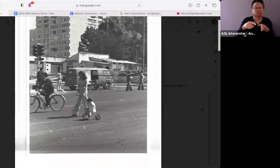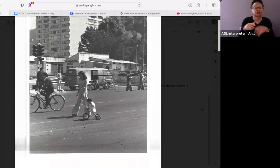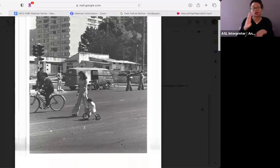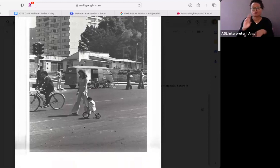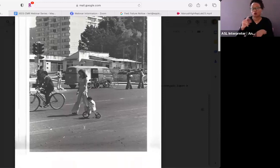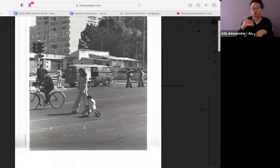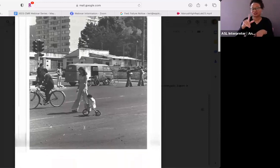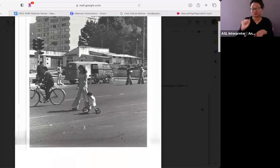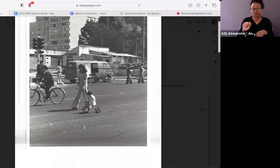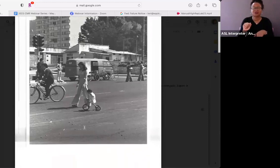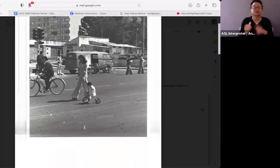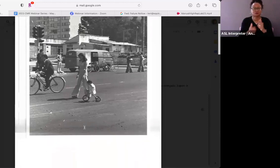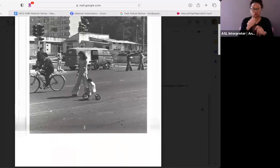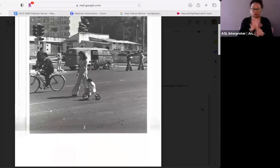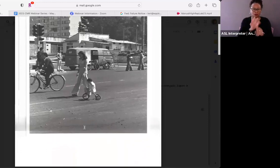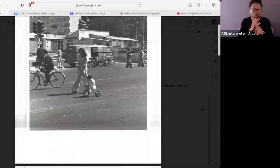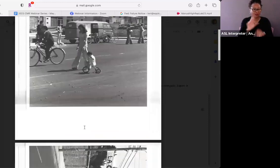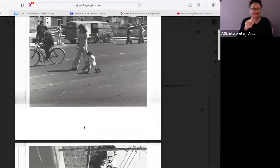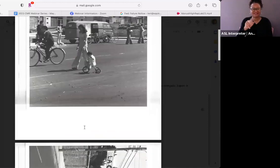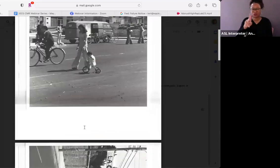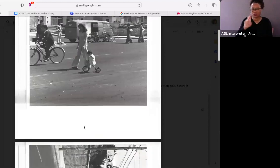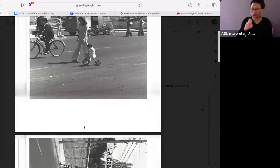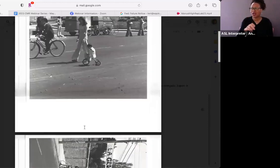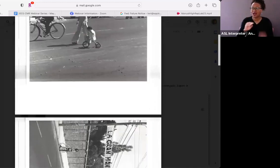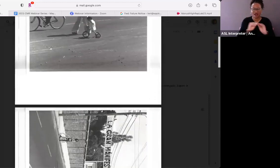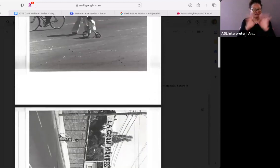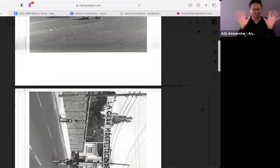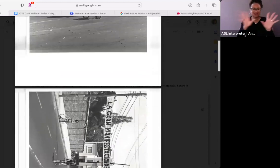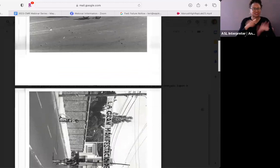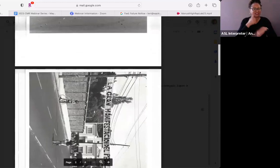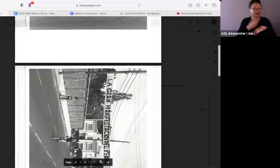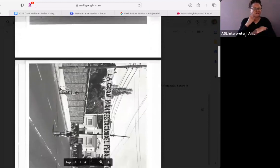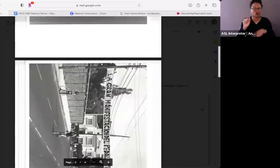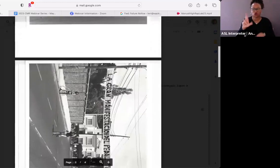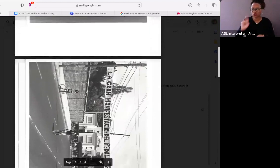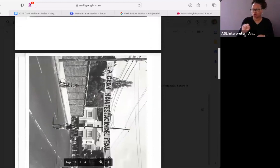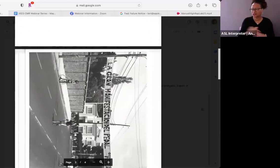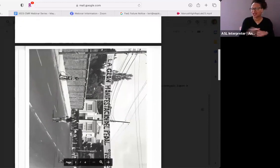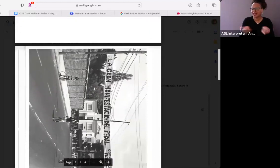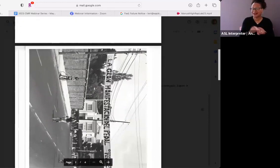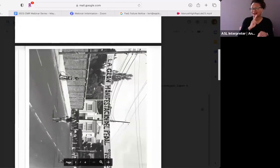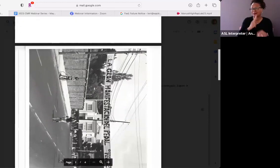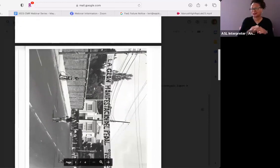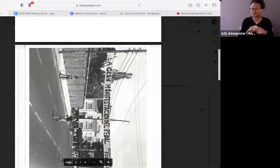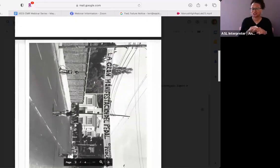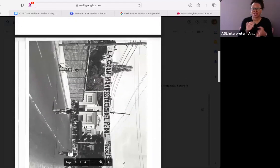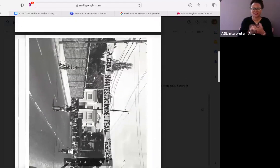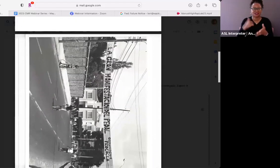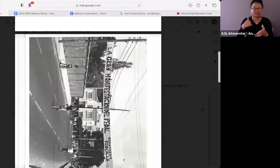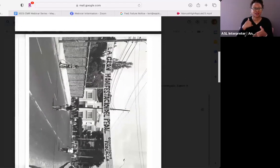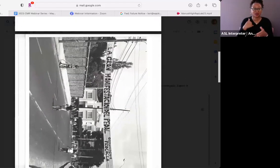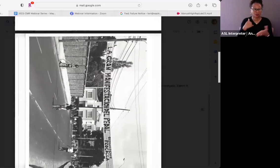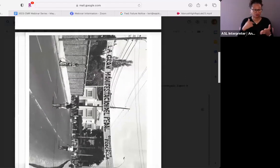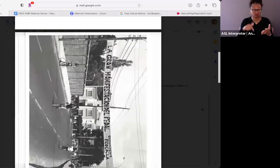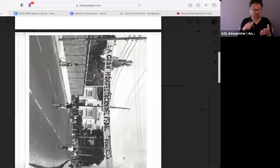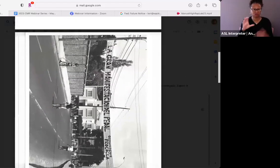largest avenues, obviously designed for cars. And what else, as I was mentioning, that's how I was born, with the